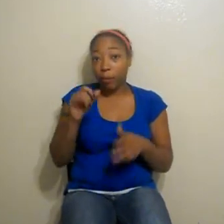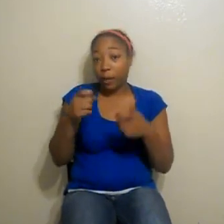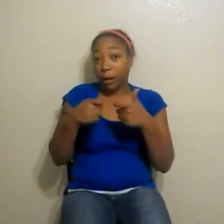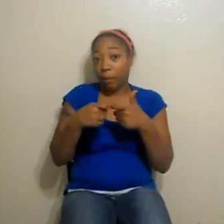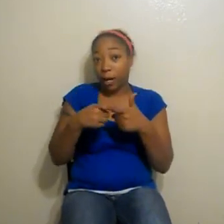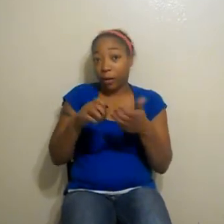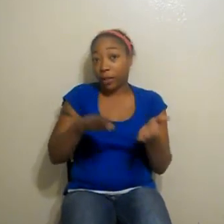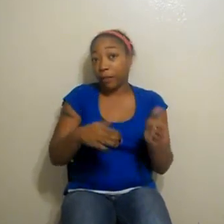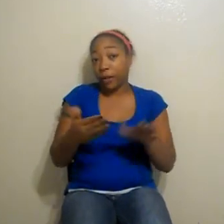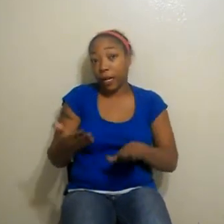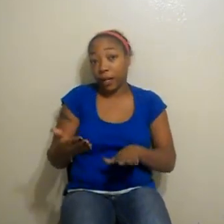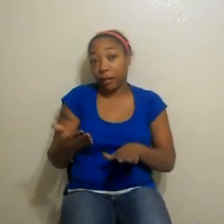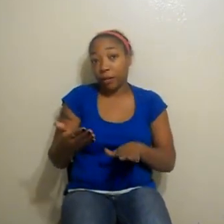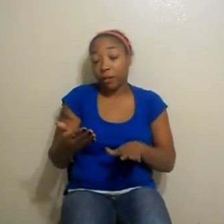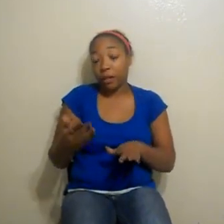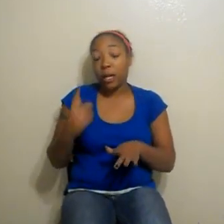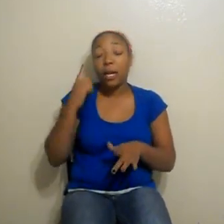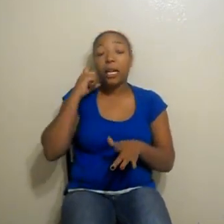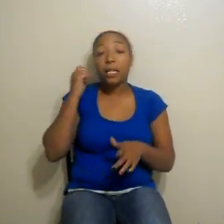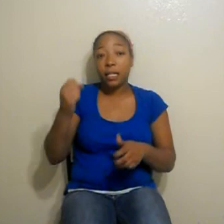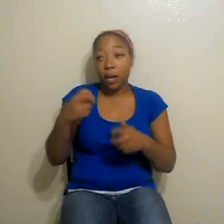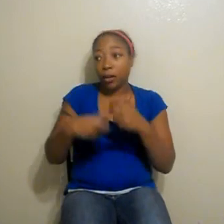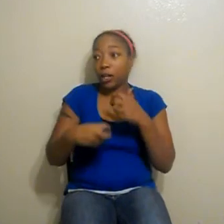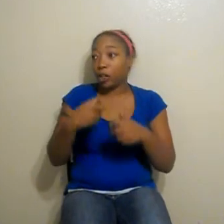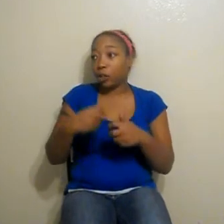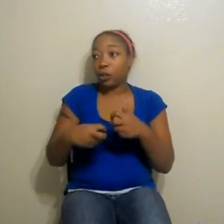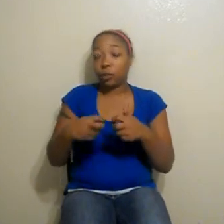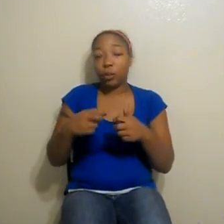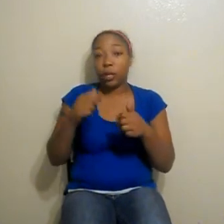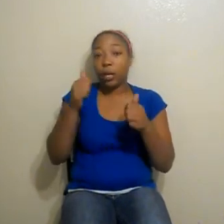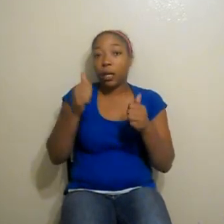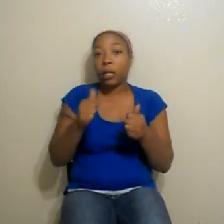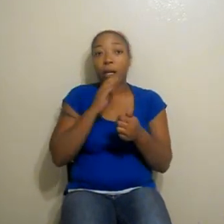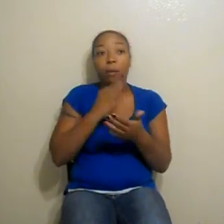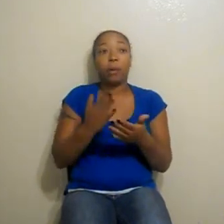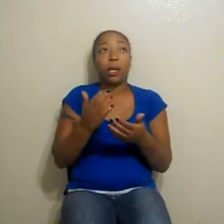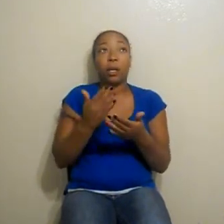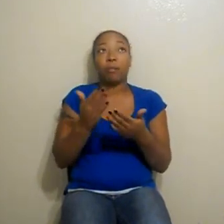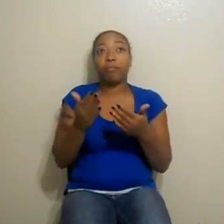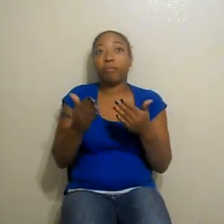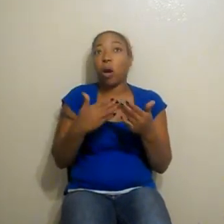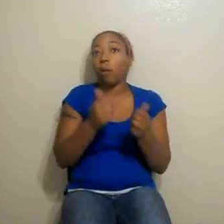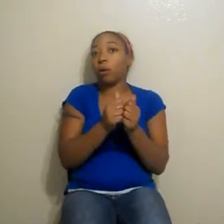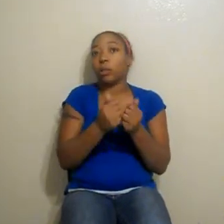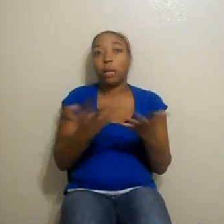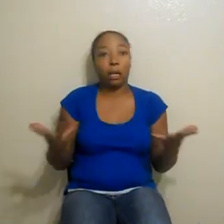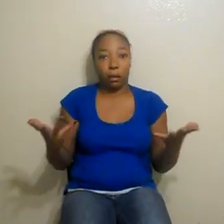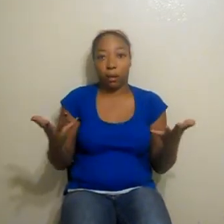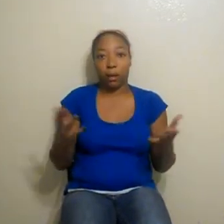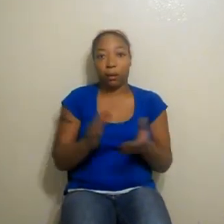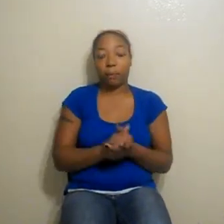implant batteries have died. Sound issues can be almost anything.